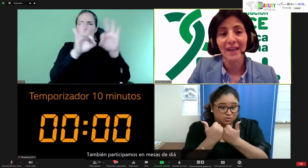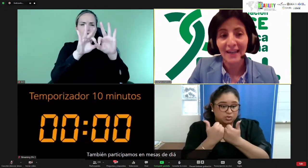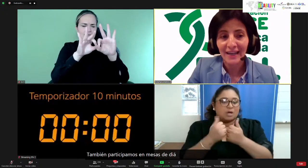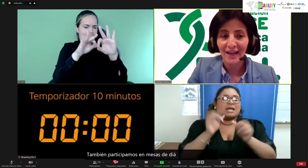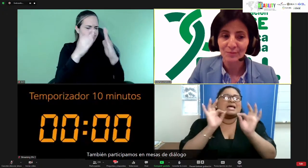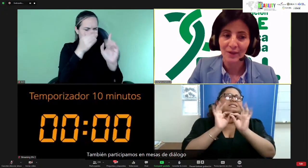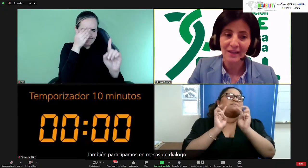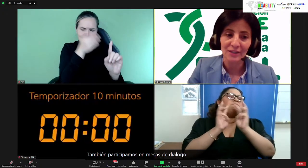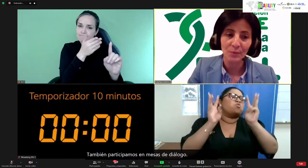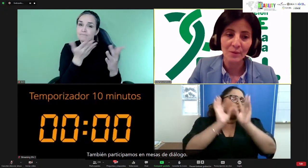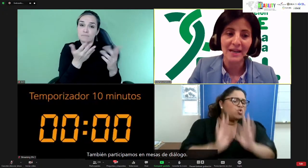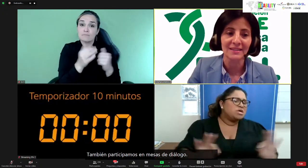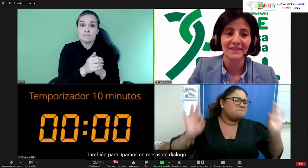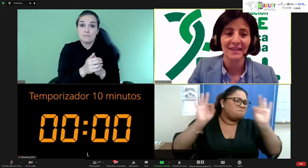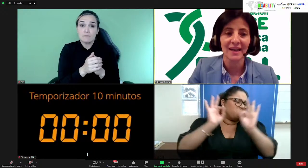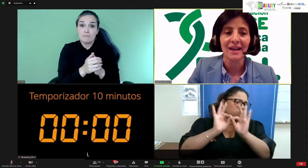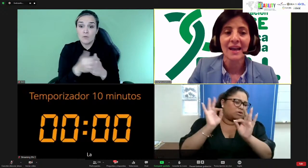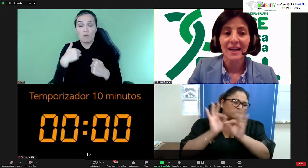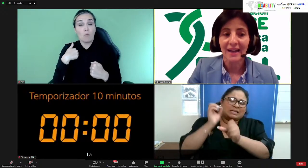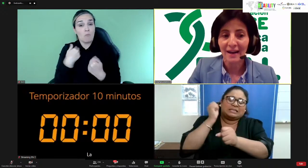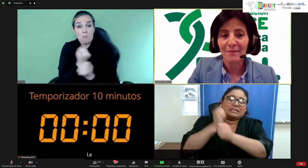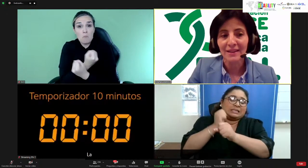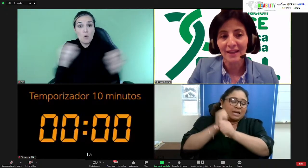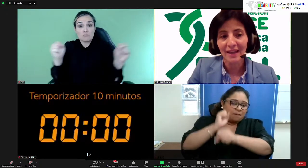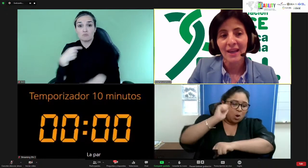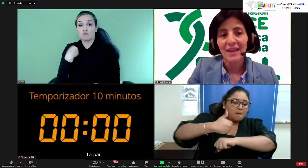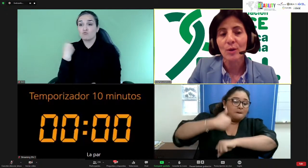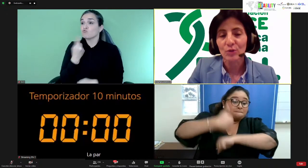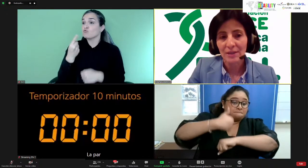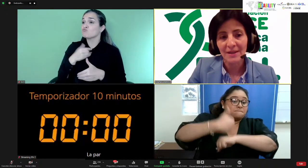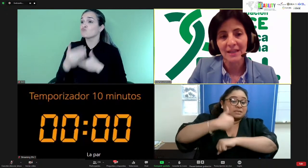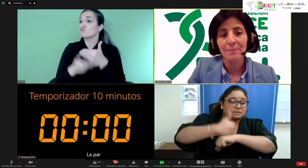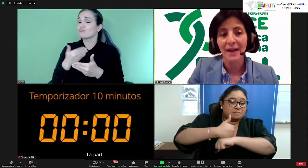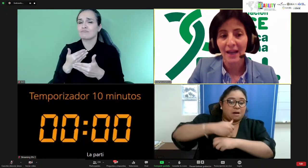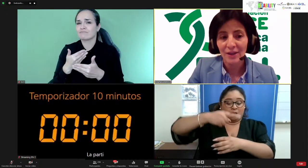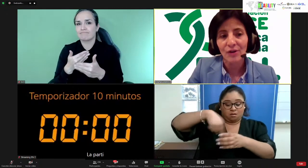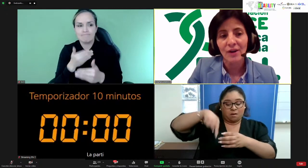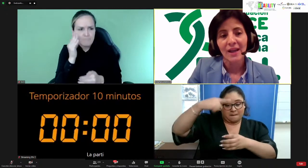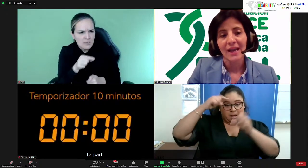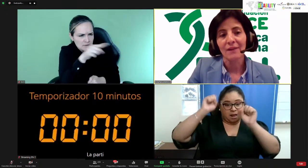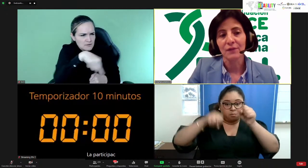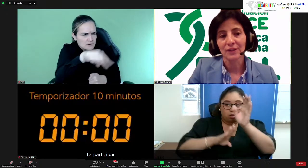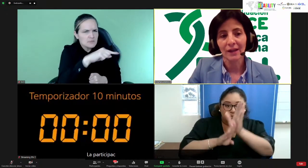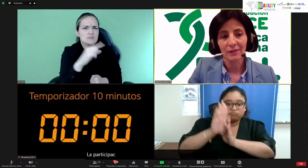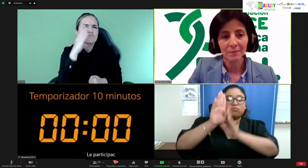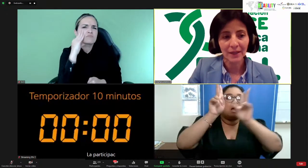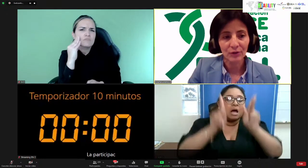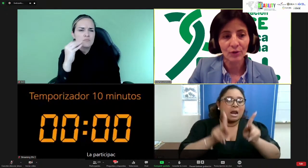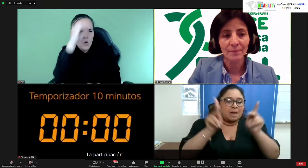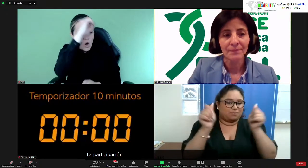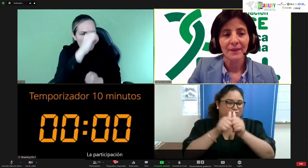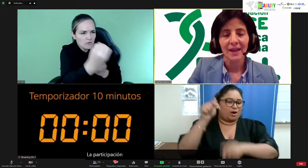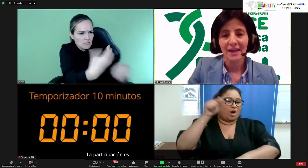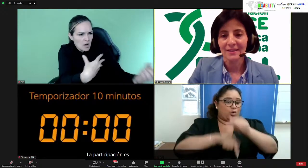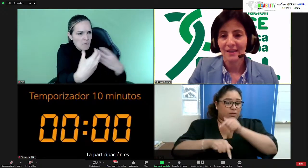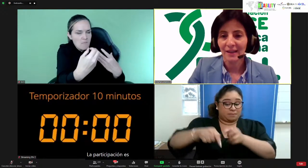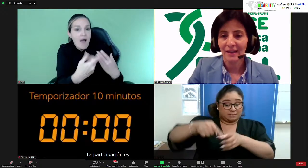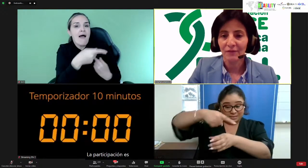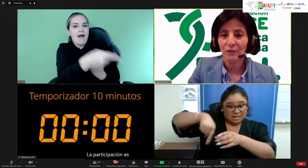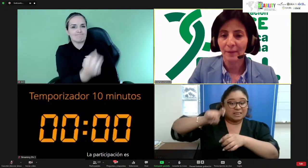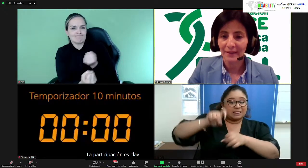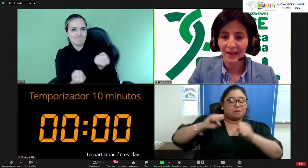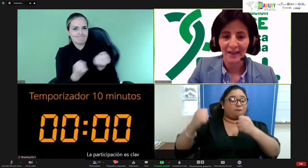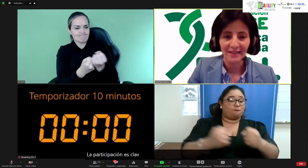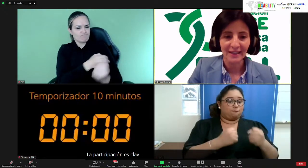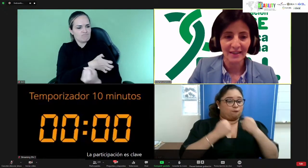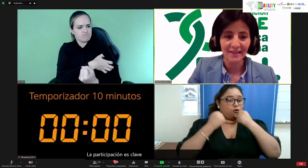work it is key in making public policies to actually be inclusive and for this